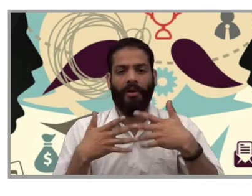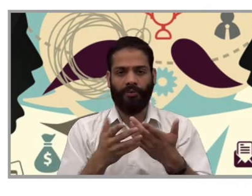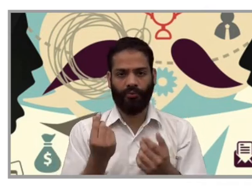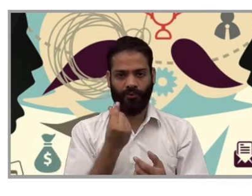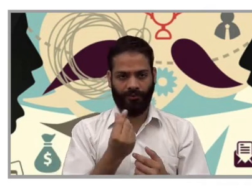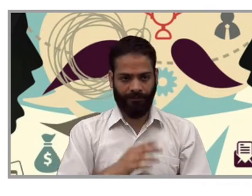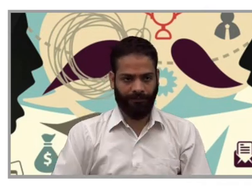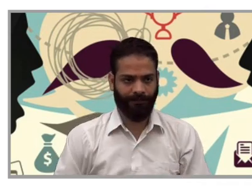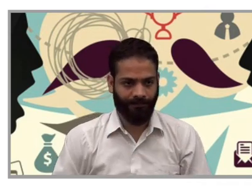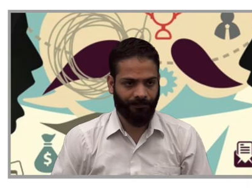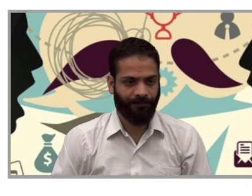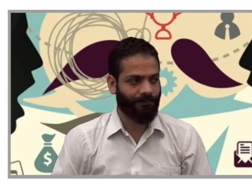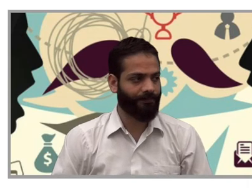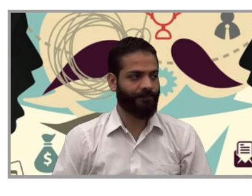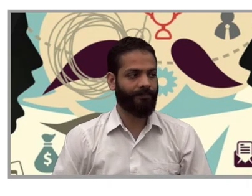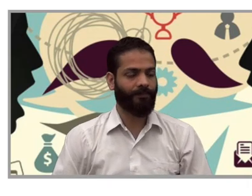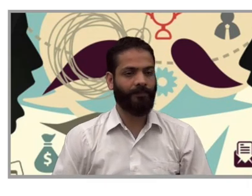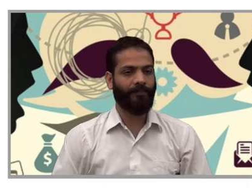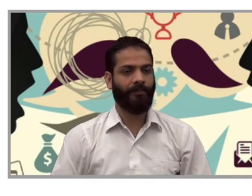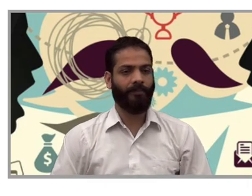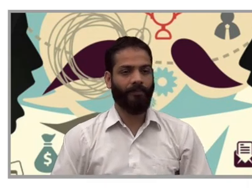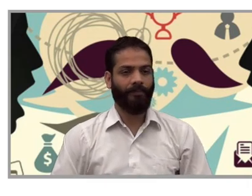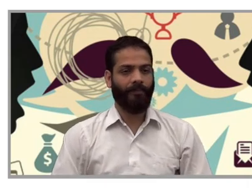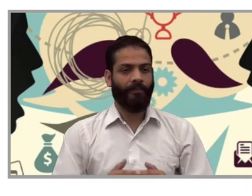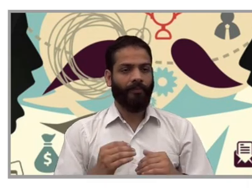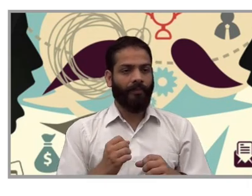There are different ways to fingerspell a word.